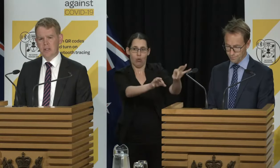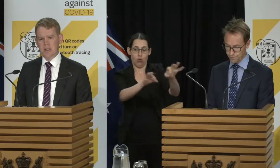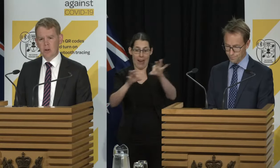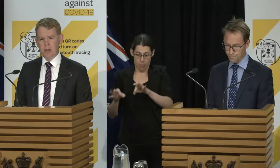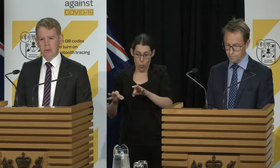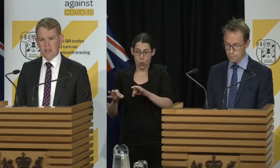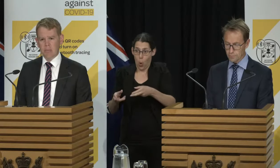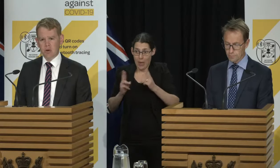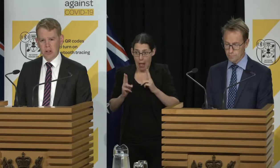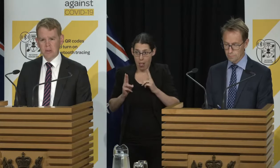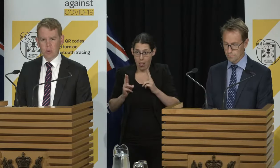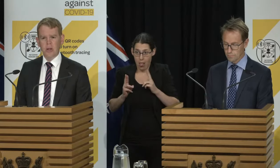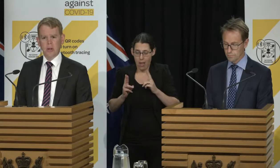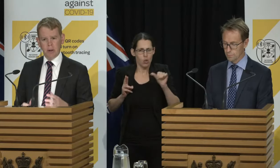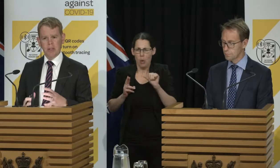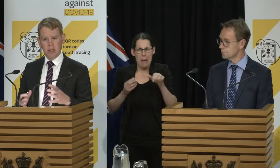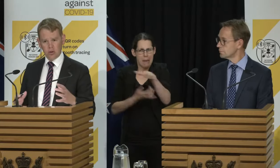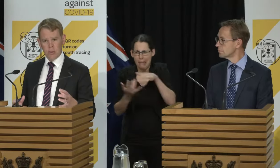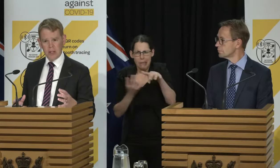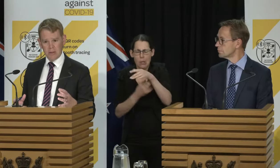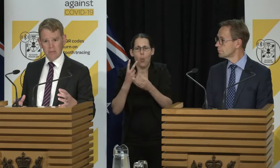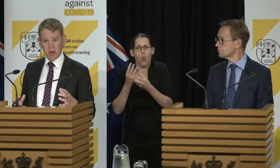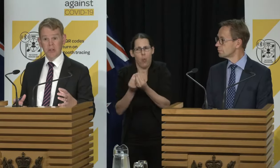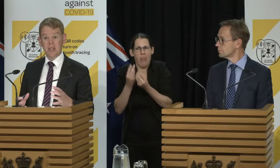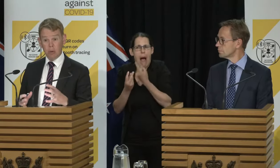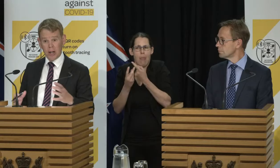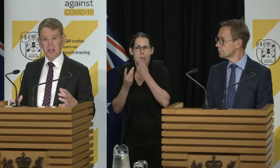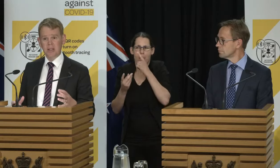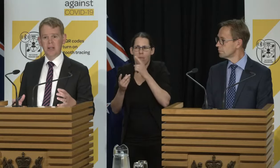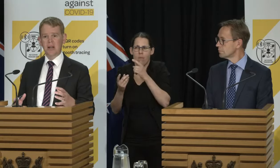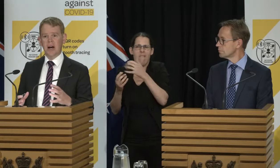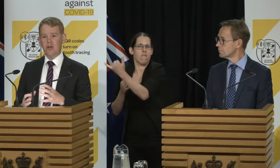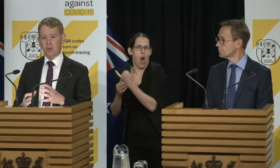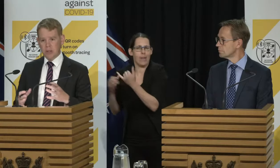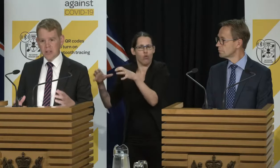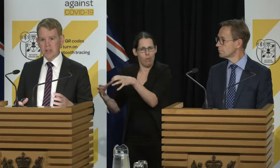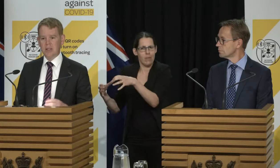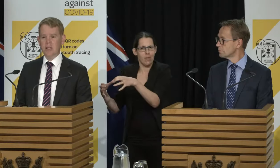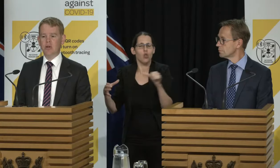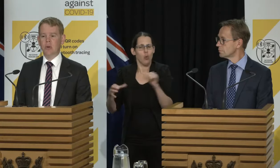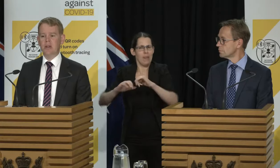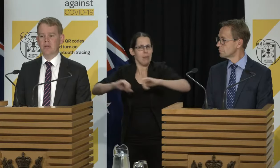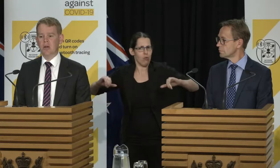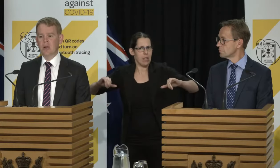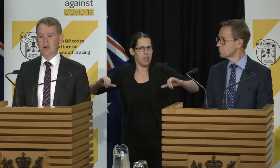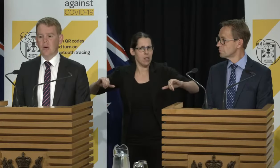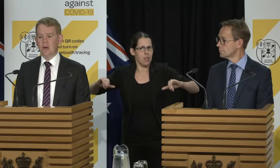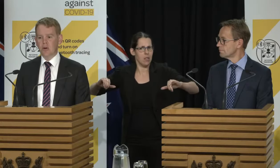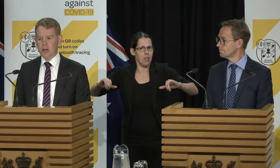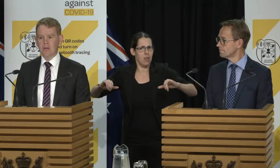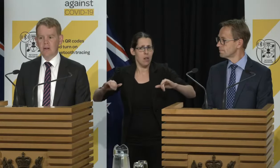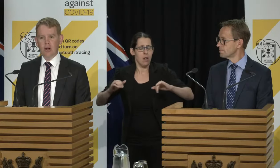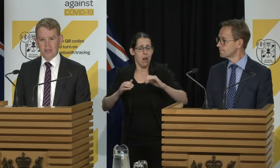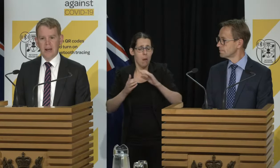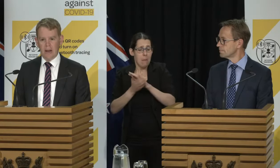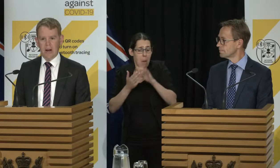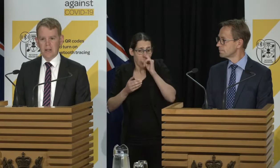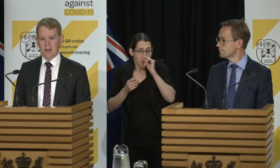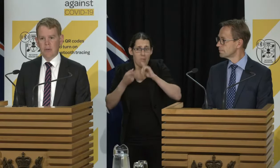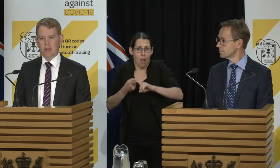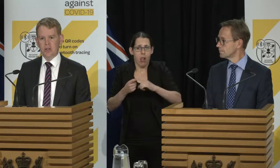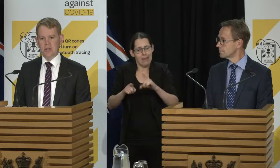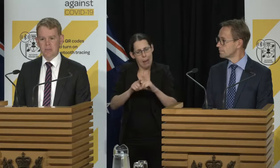they wouldn't necessarily be on the same transport, but it means they should be separated. There should be distancing between them. So we're looking closely